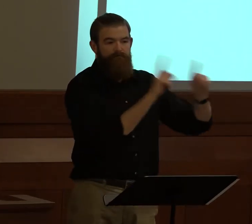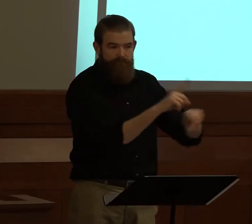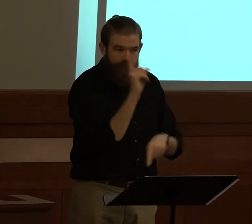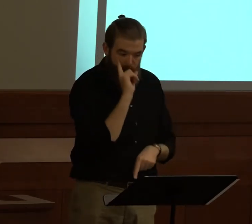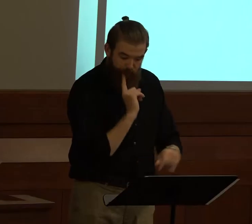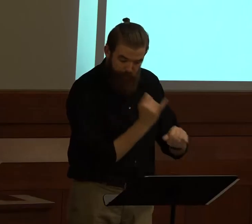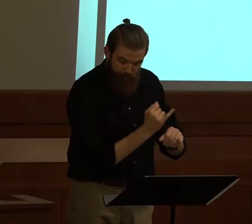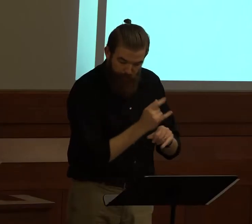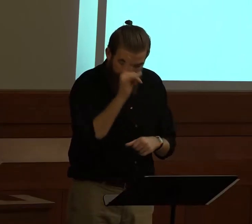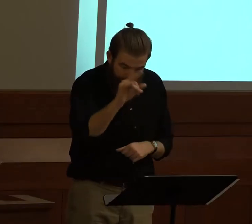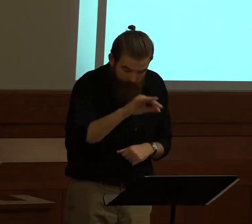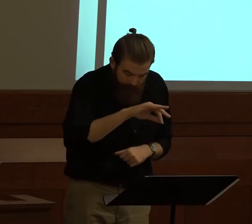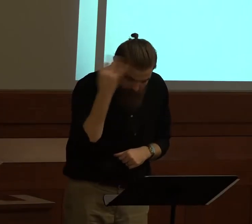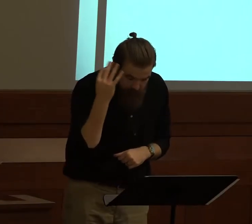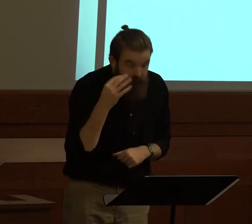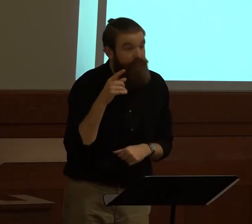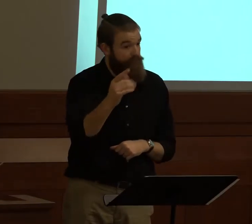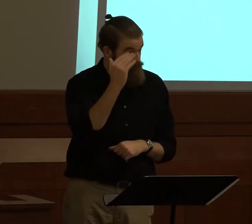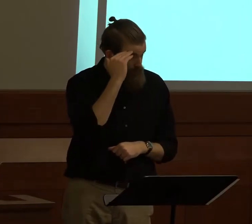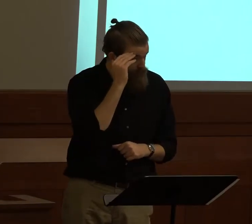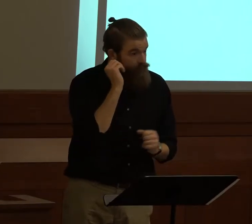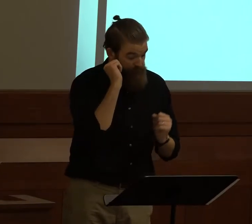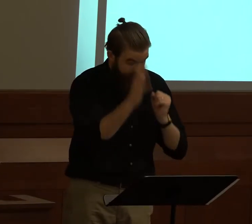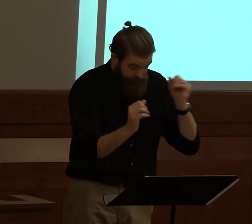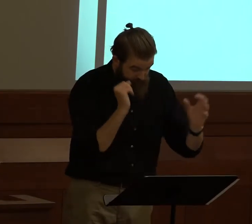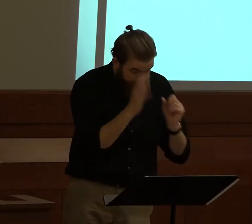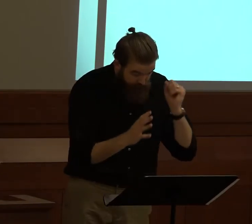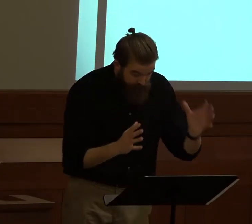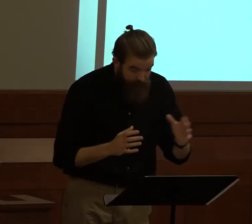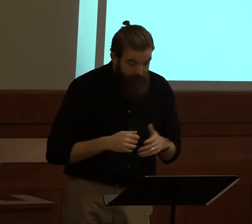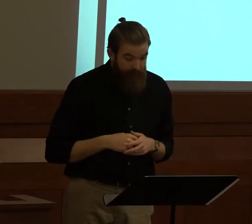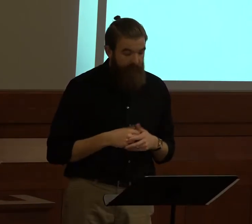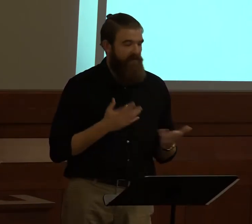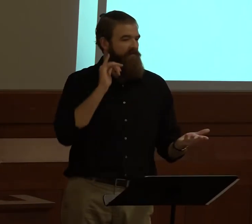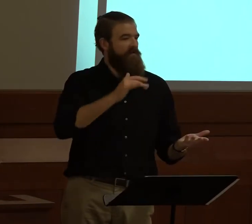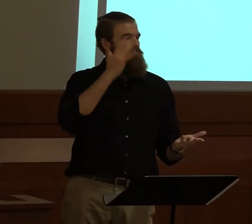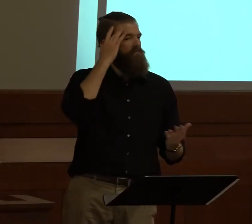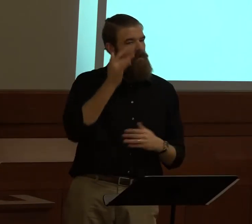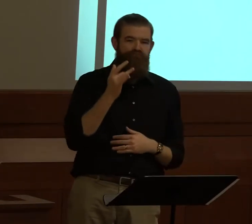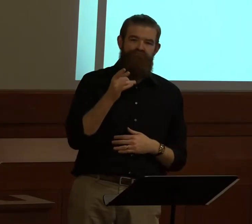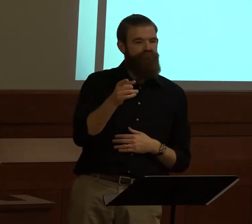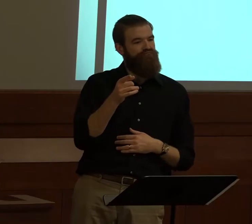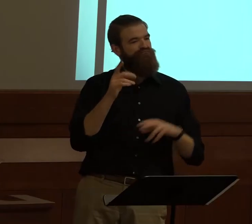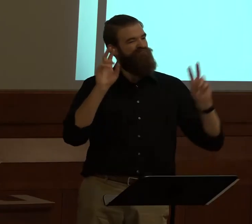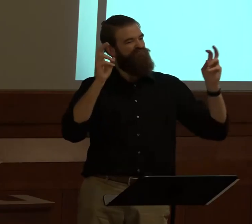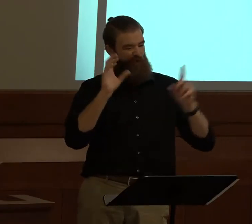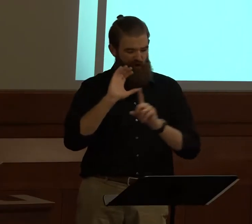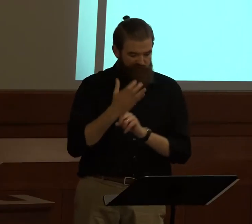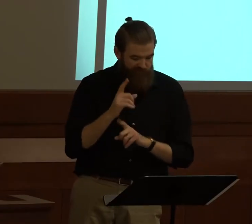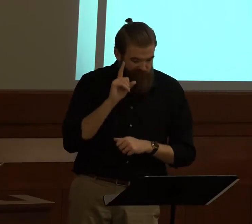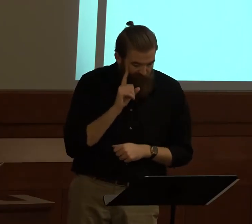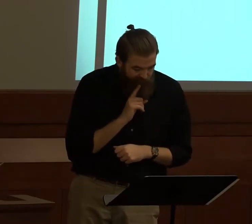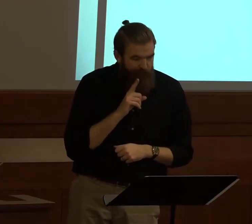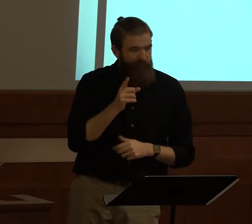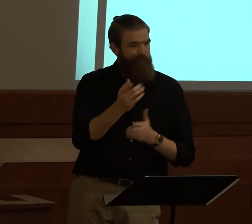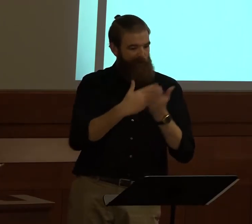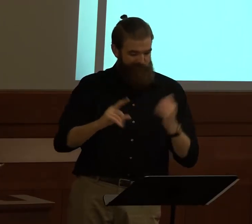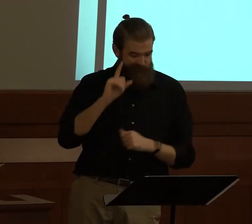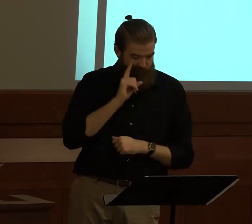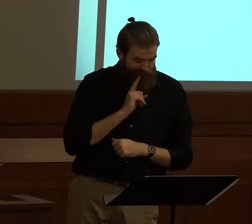His case opened the church to the ordination of deaf men, something that was out of question